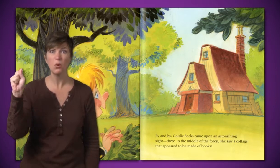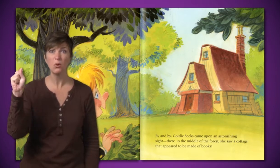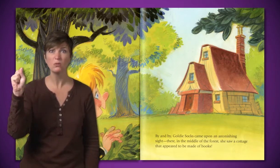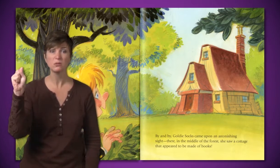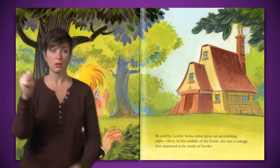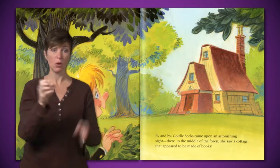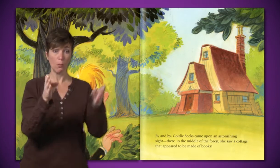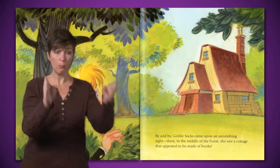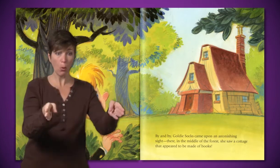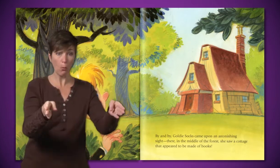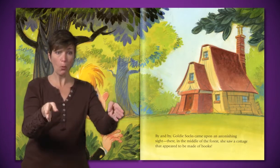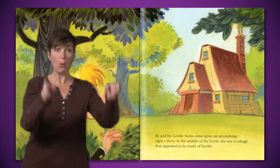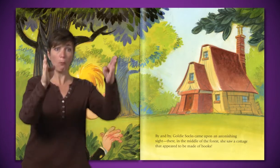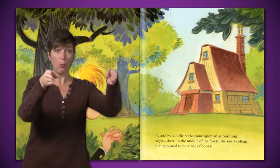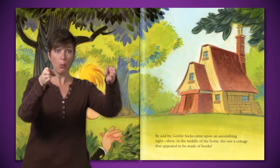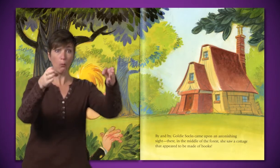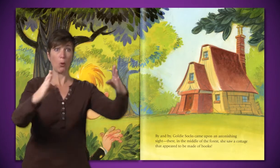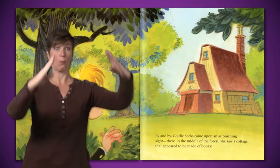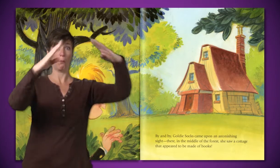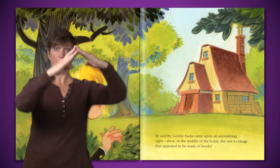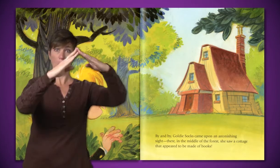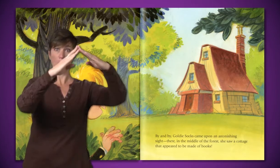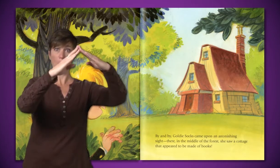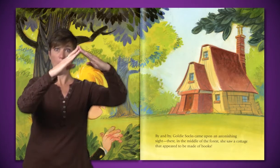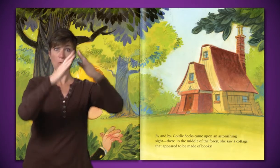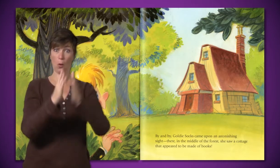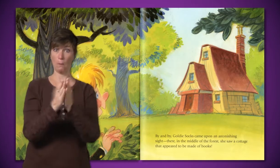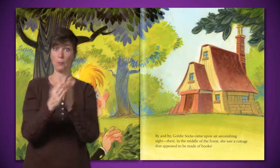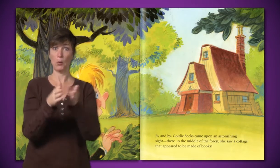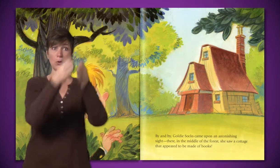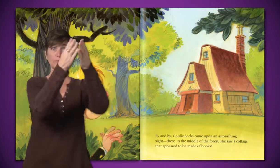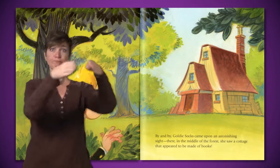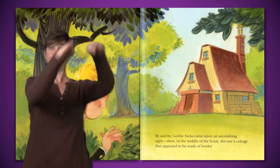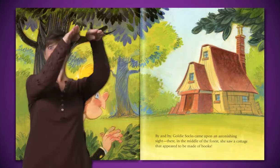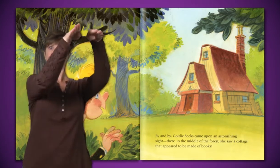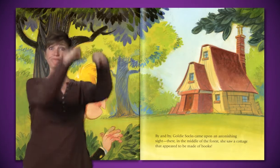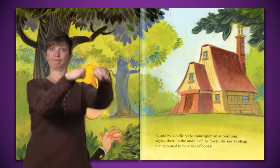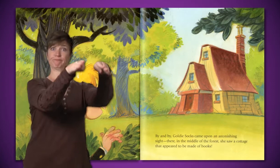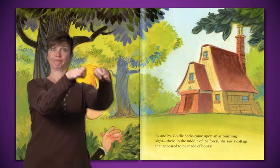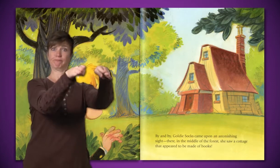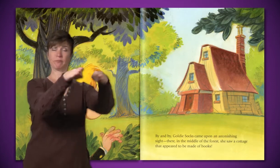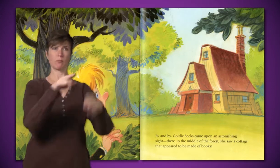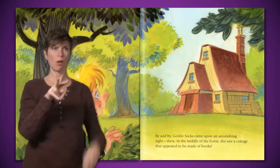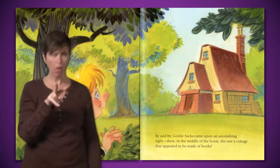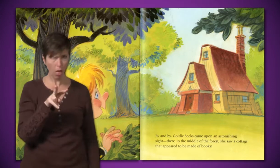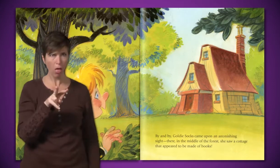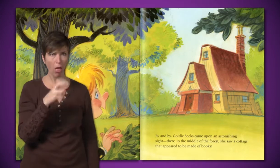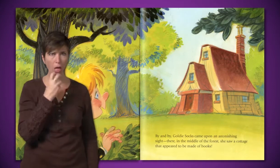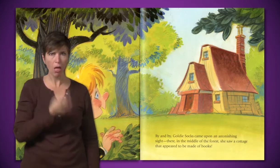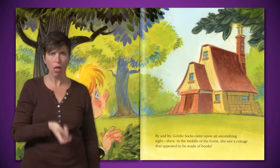forest, she saw a cottage that appeared to be made of books.